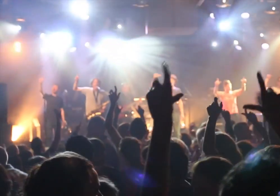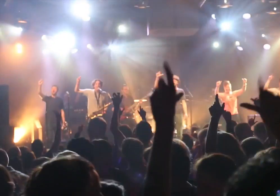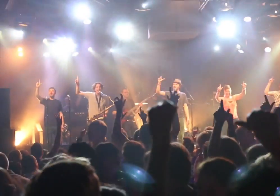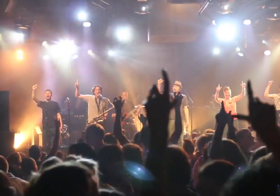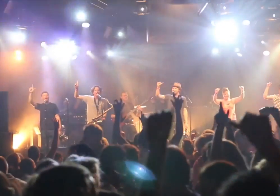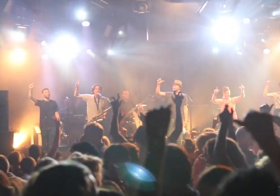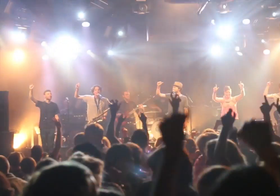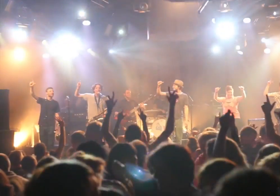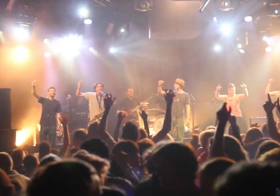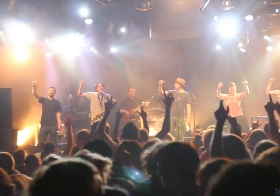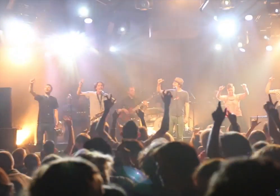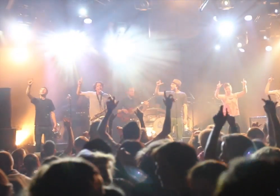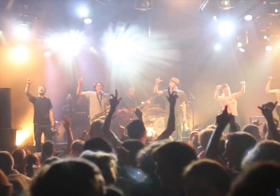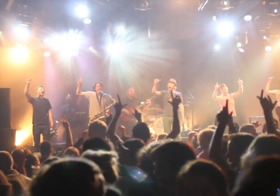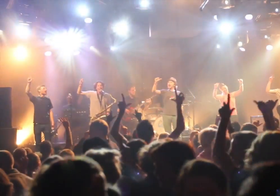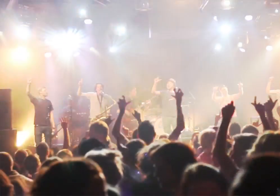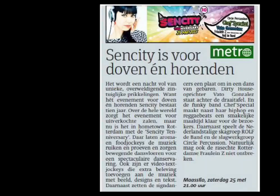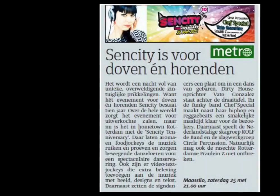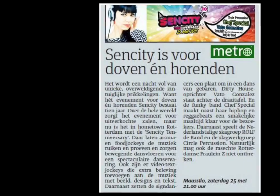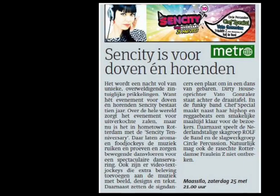proud back against the wall.